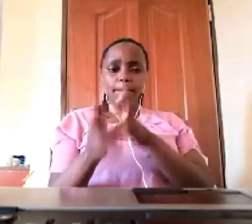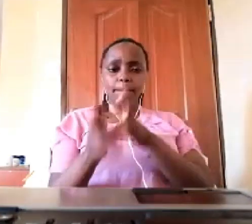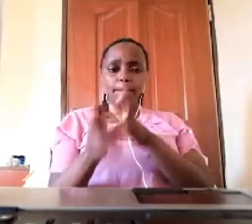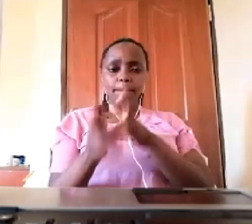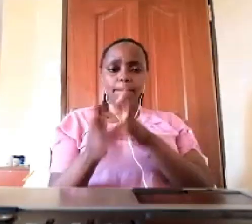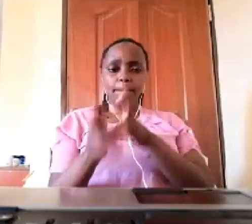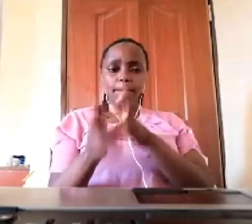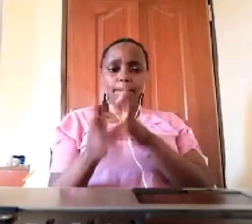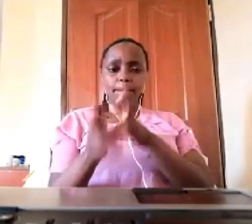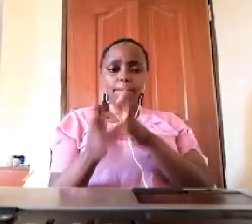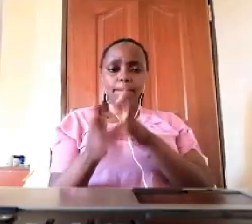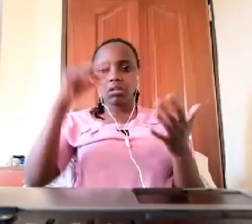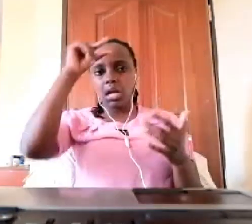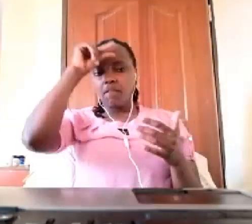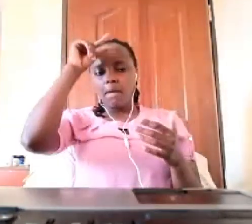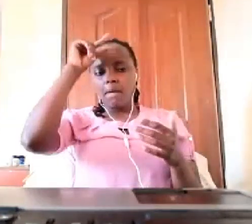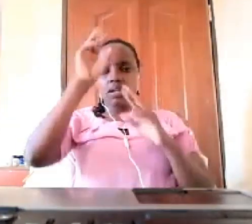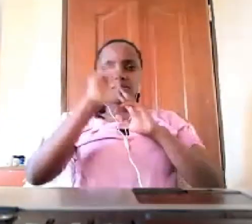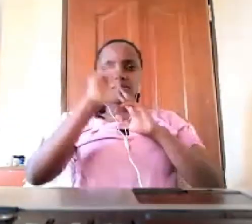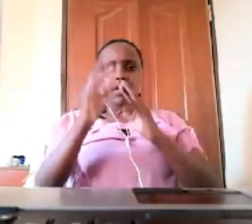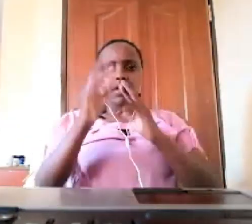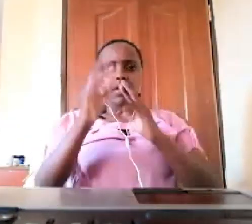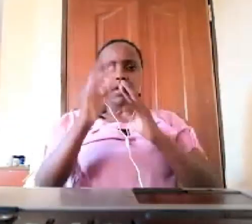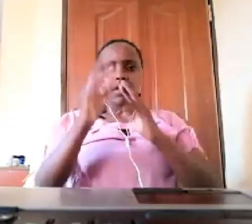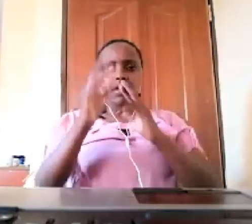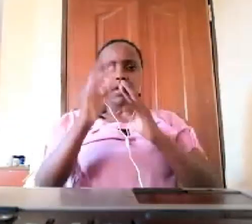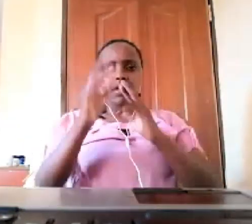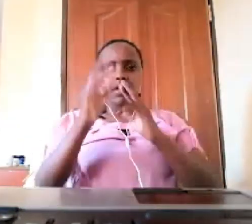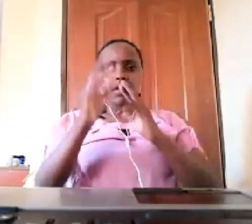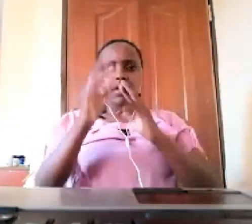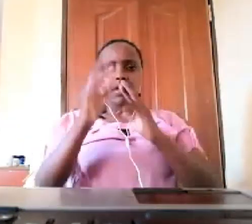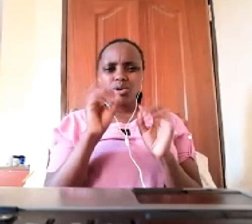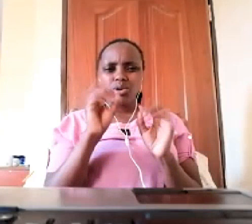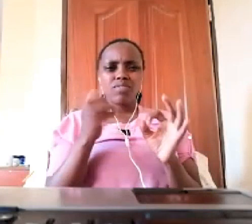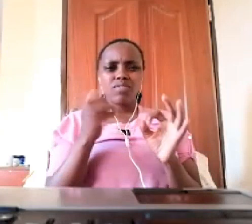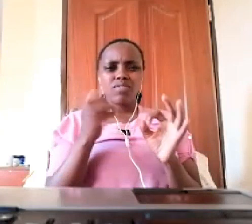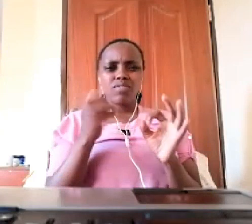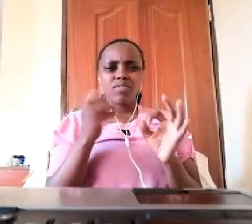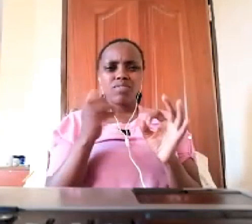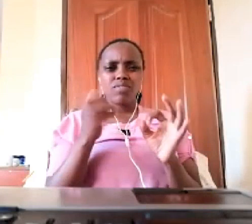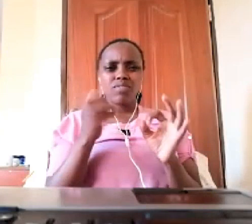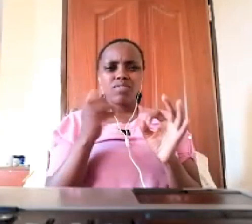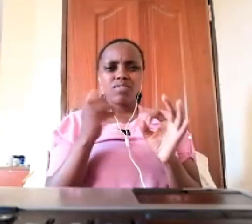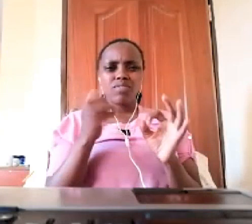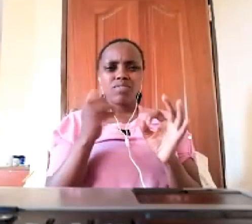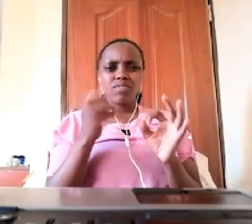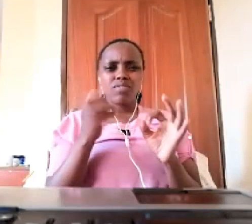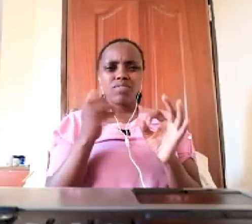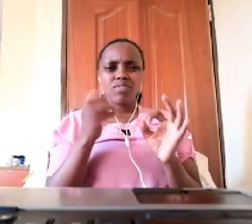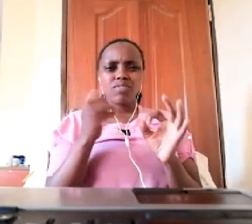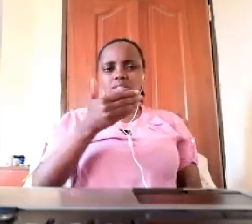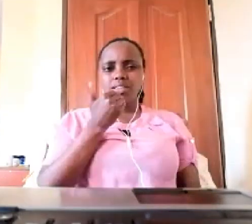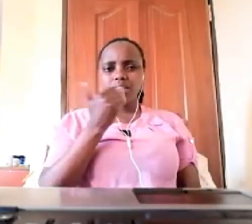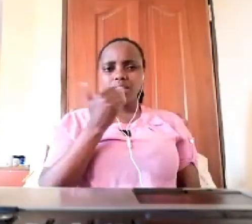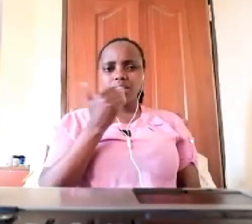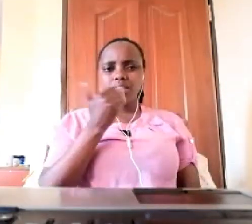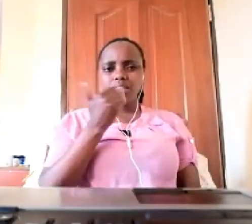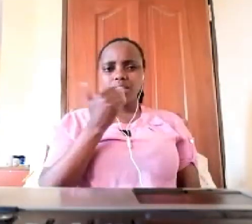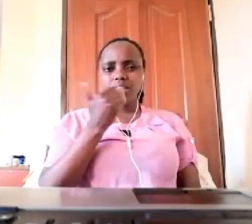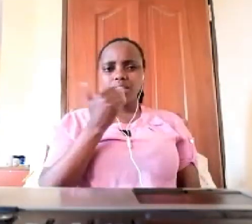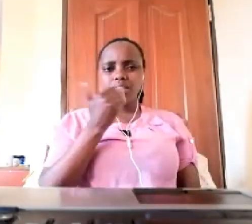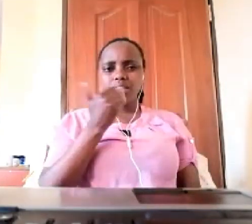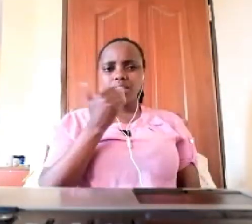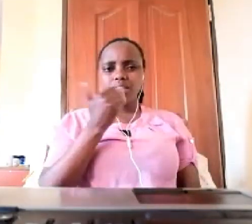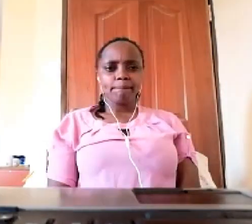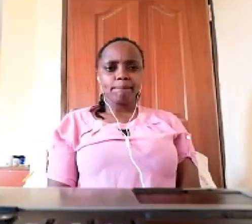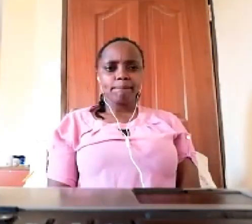without any state party reports and everything. Maybe I'm not sure if there is any time for us to reflect on that as well. Thanks. Okay, thank you, Ayadu. I